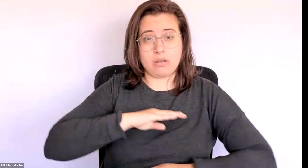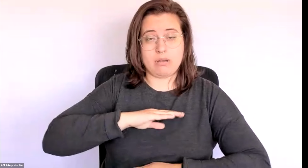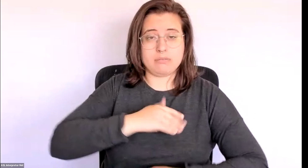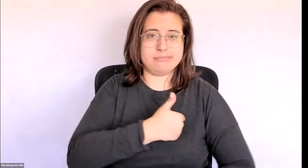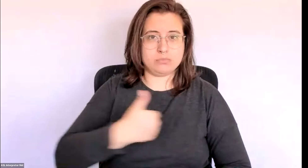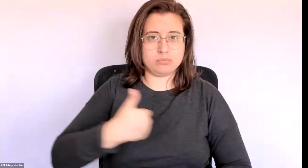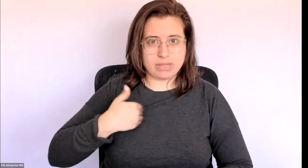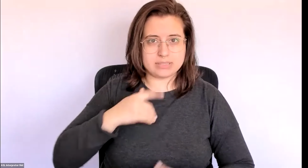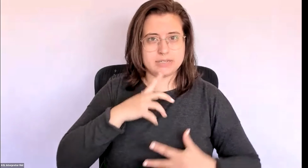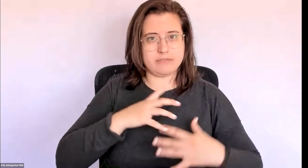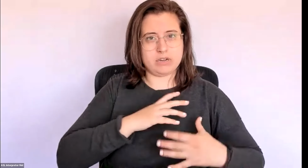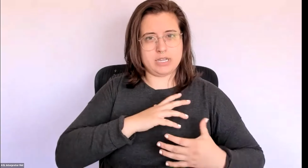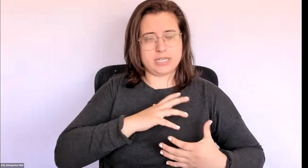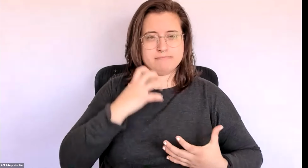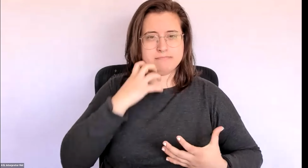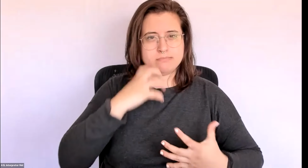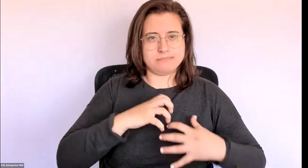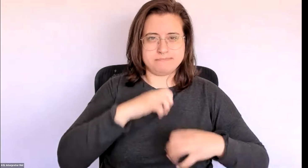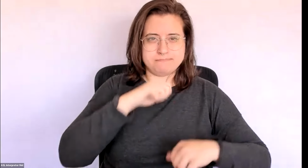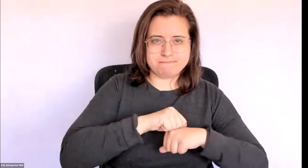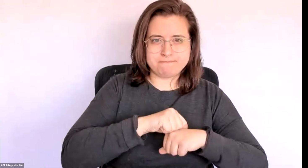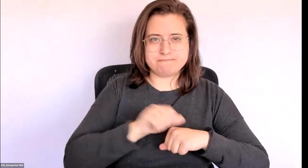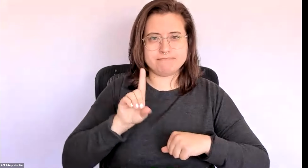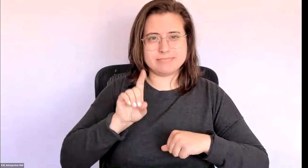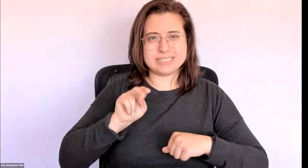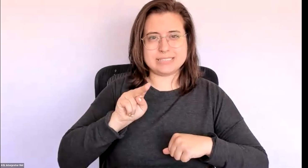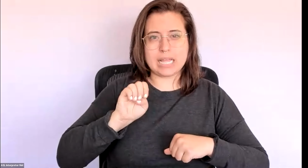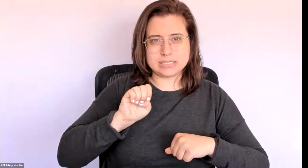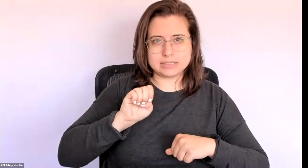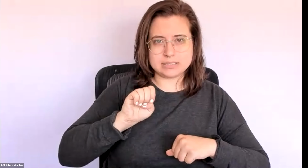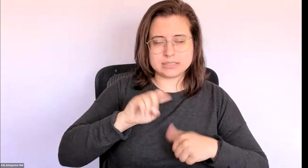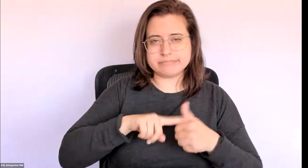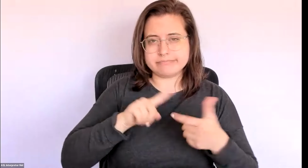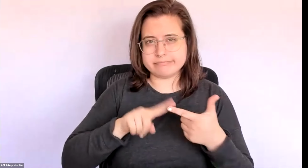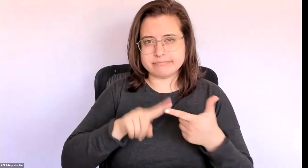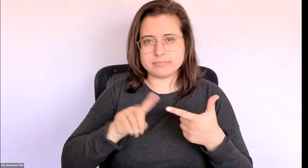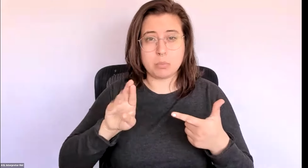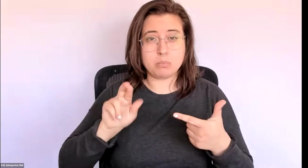women who are BRCA1 or BRCA2 mutation carriers,